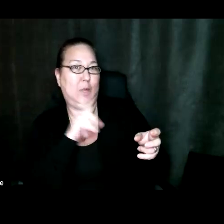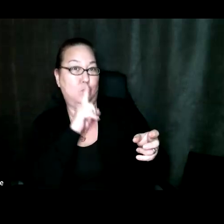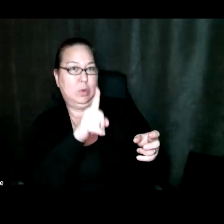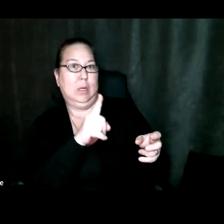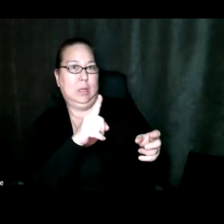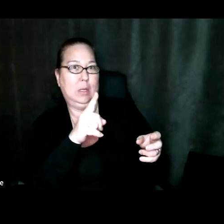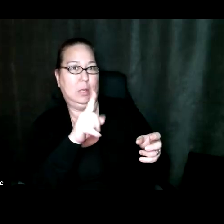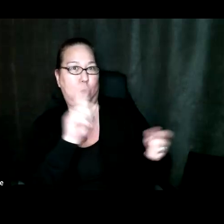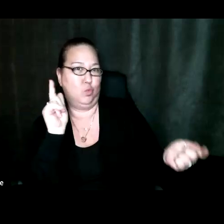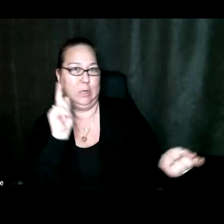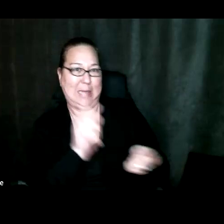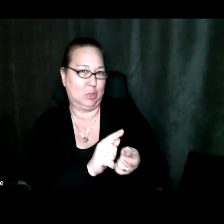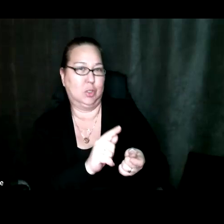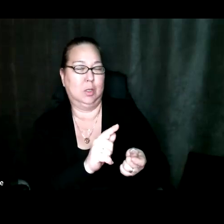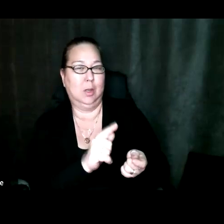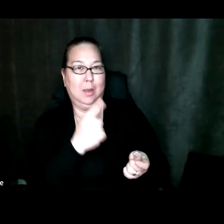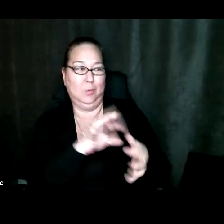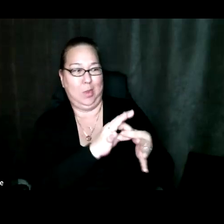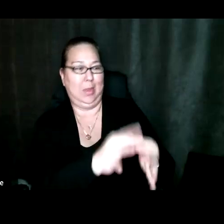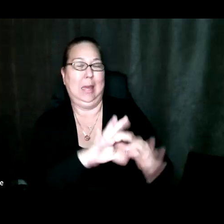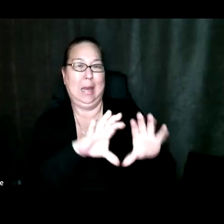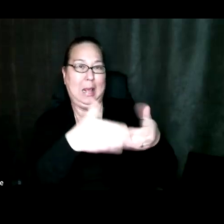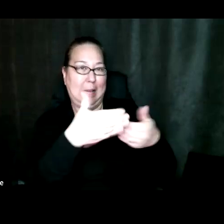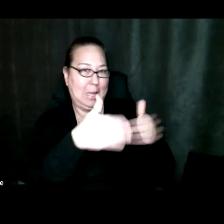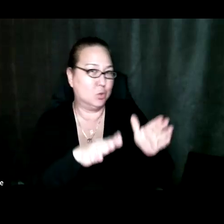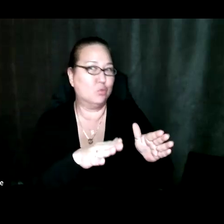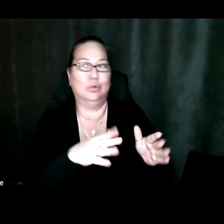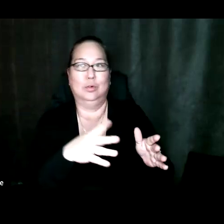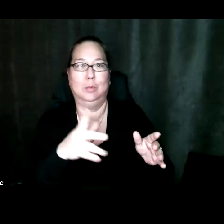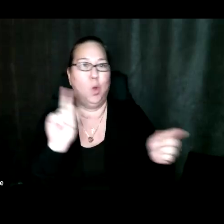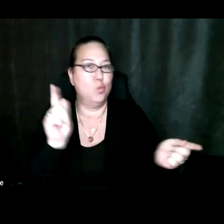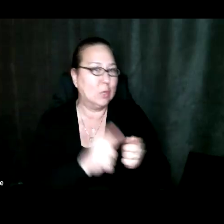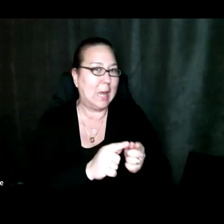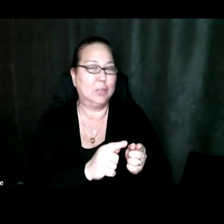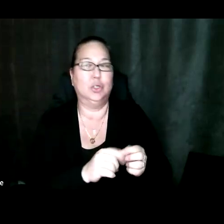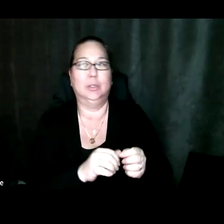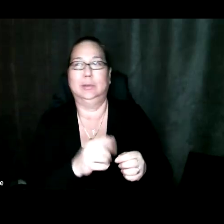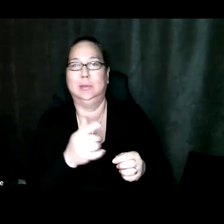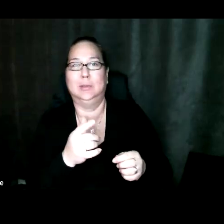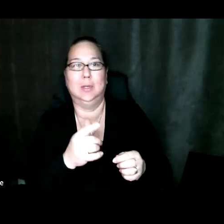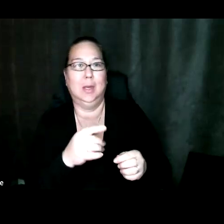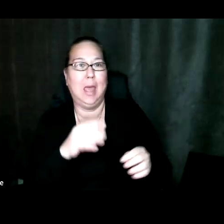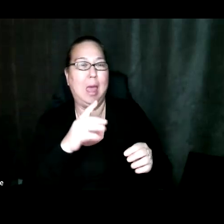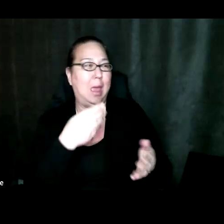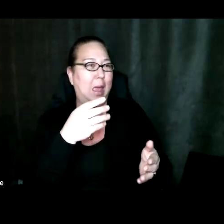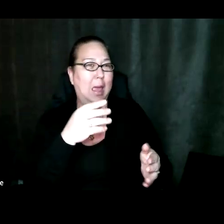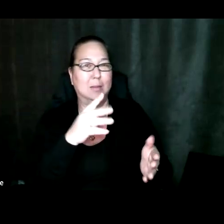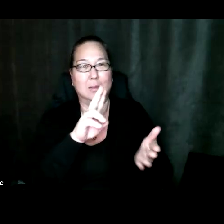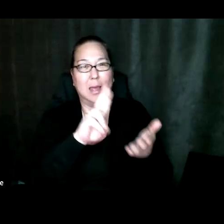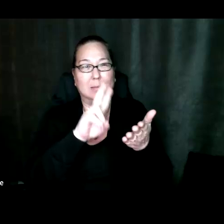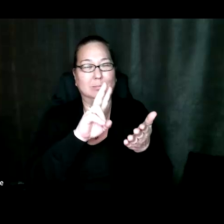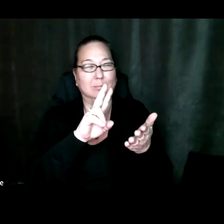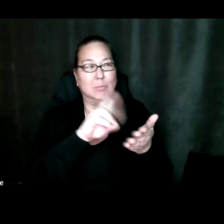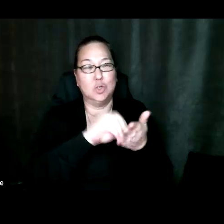due to classroom changes, right, and enrollment declines. And I think, even if we're not doing a weighted student funding pure